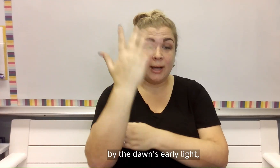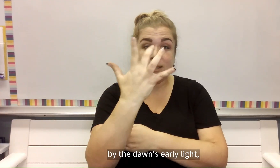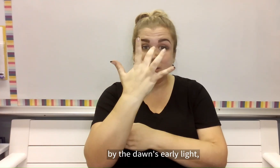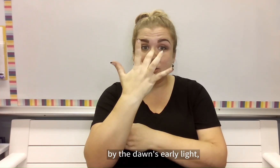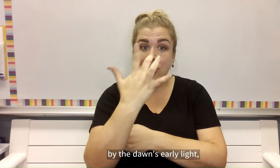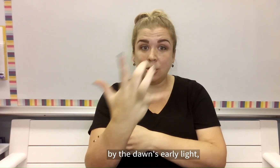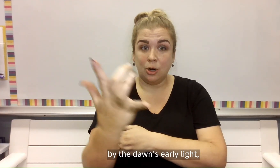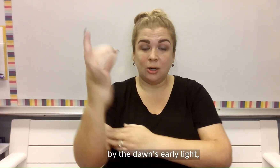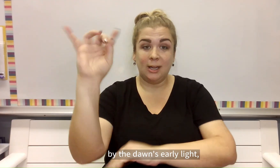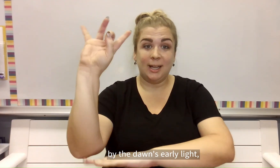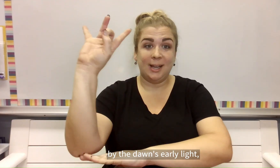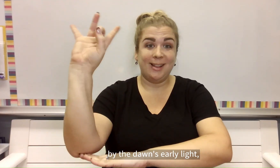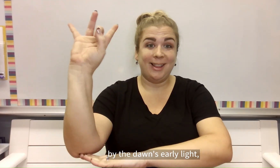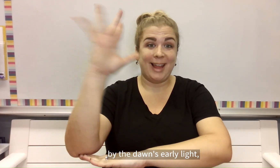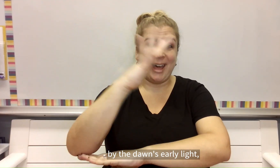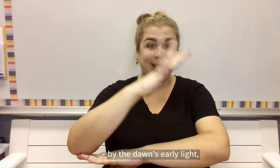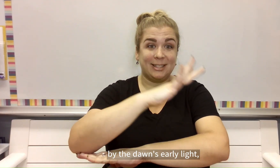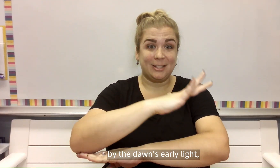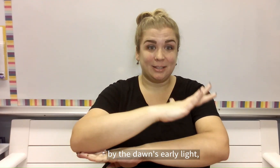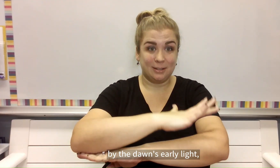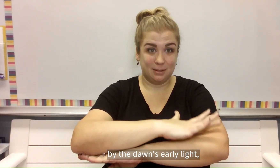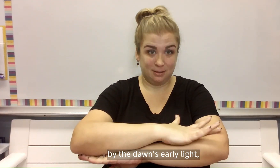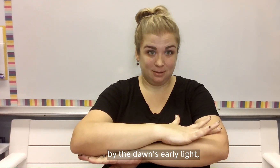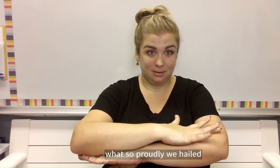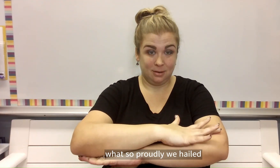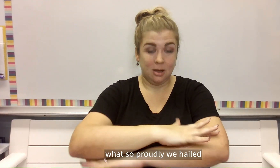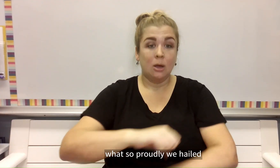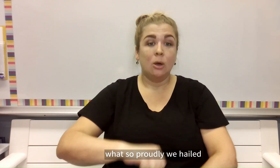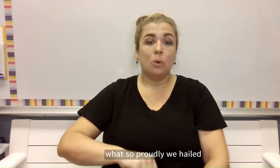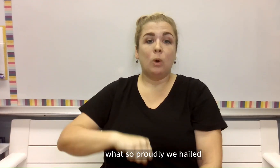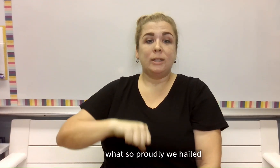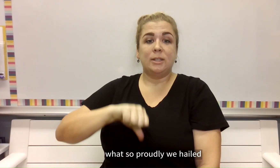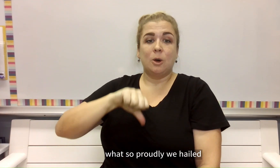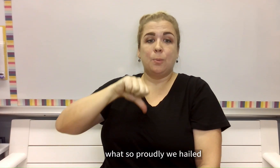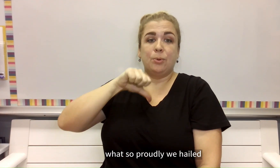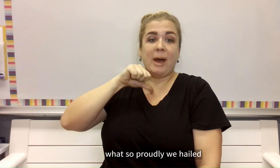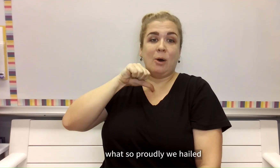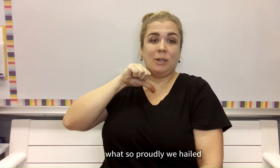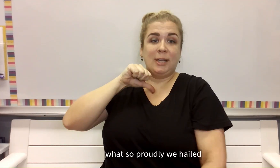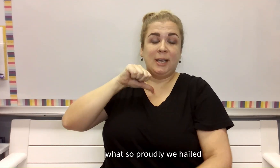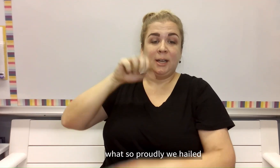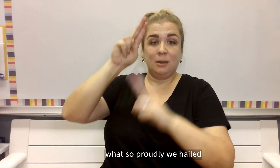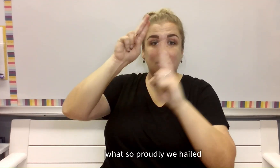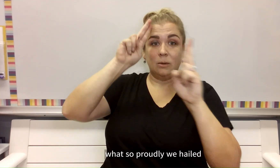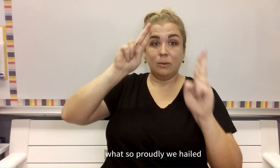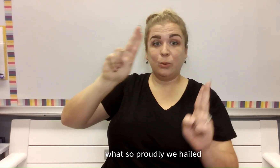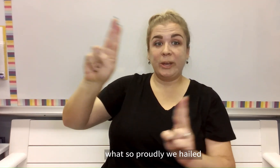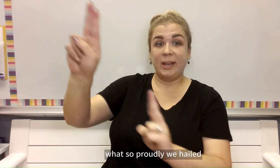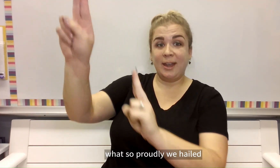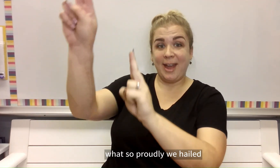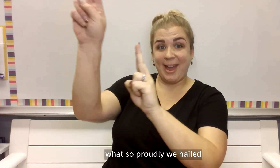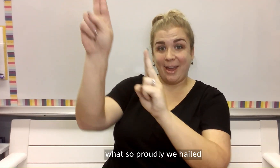dawn's early light what so proudly we